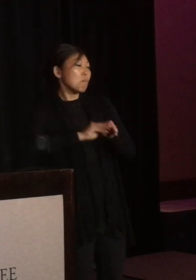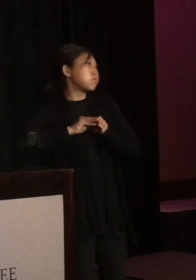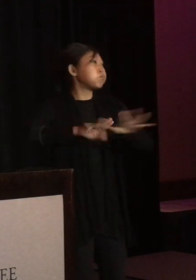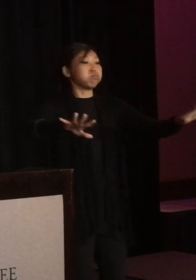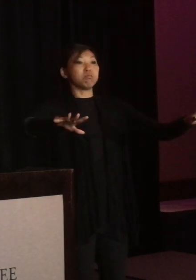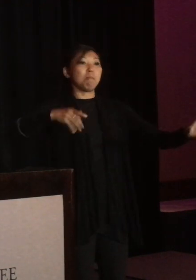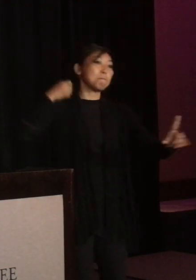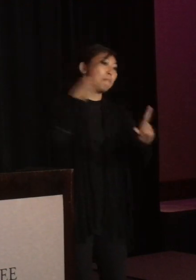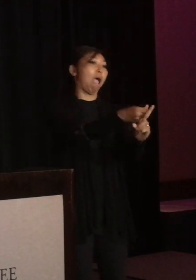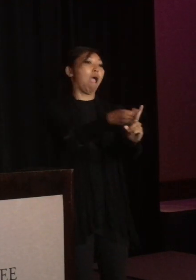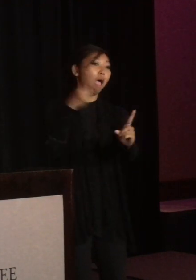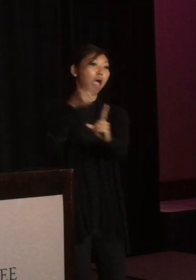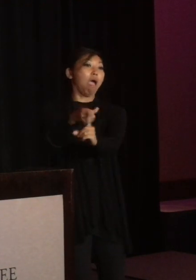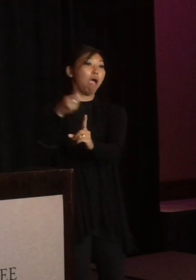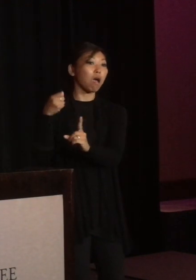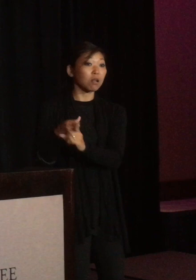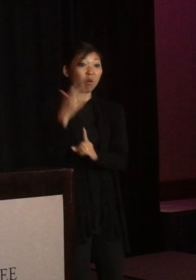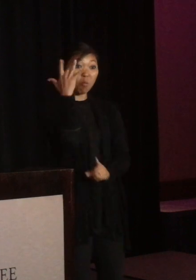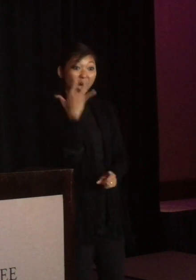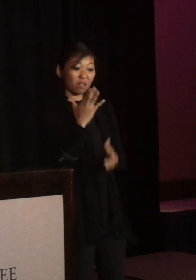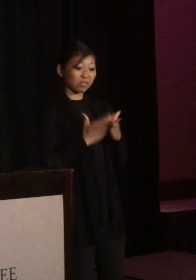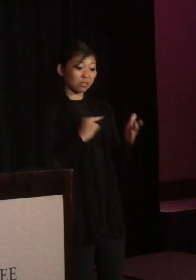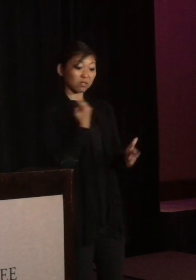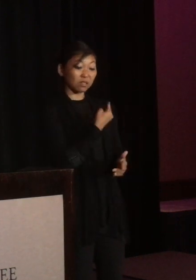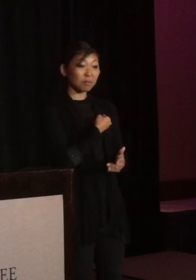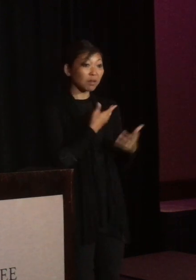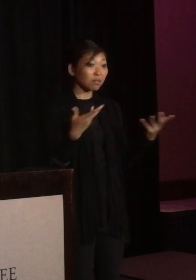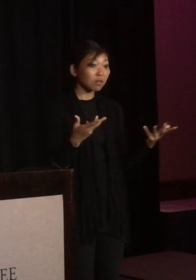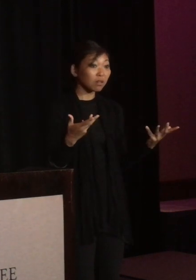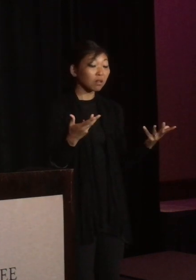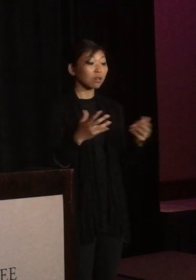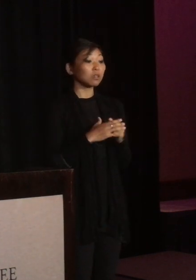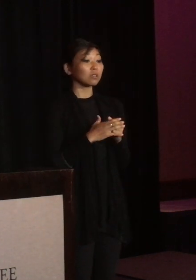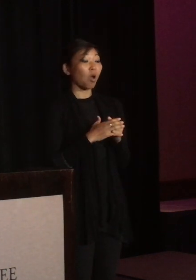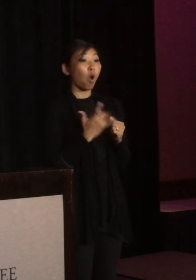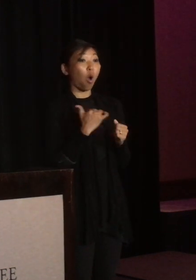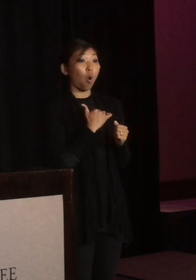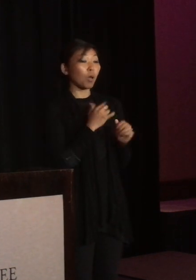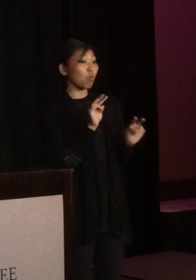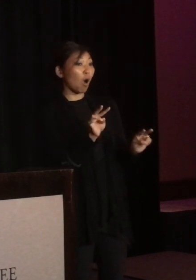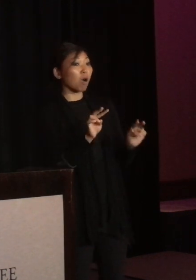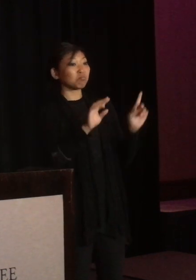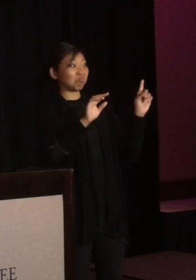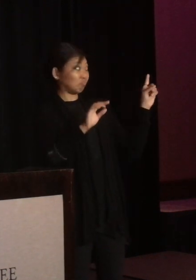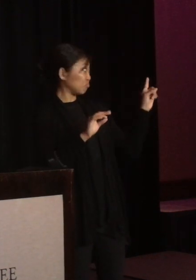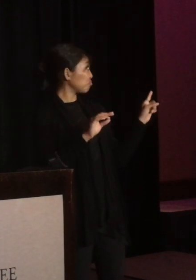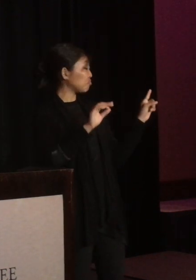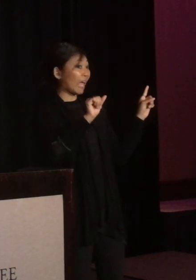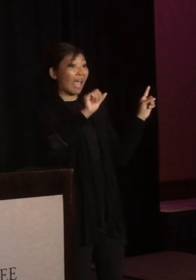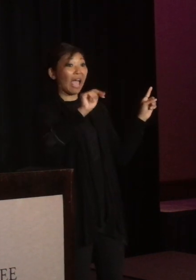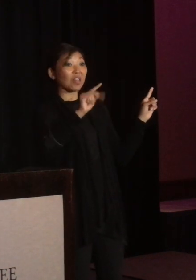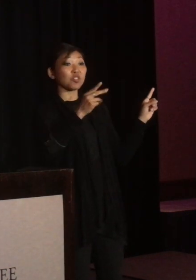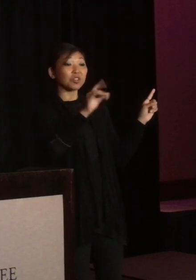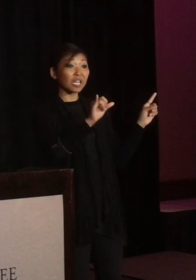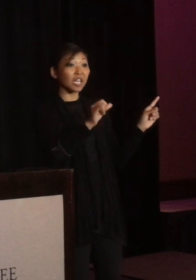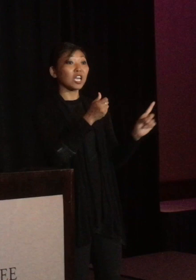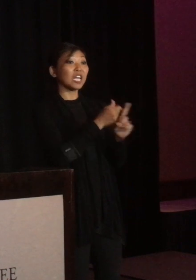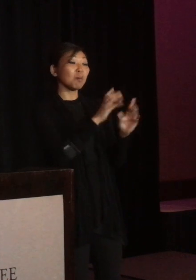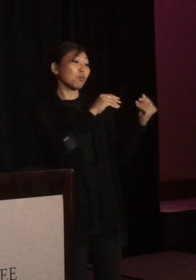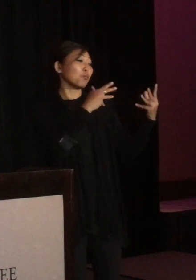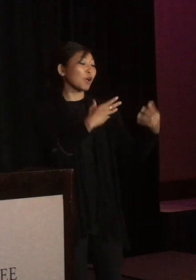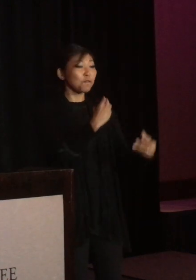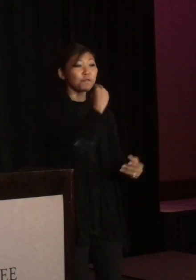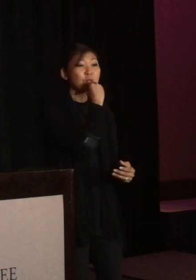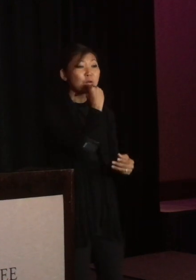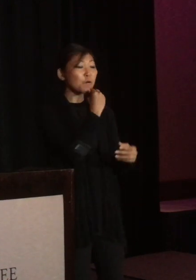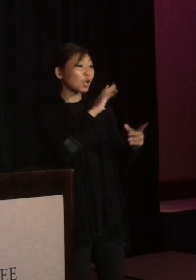harder because for some of us, you know, watching someone like Anthony Bourdain bring food and culture and